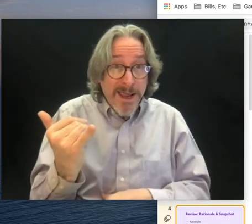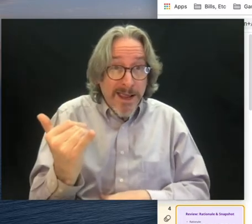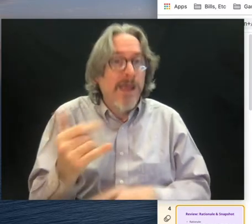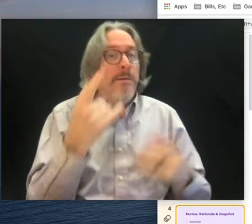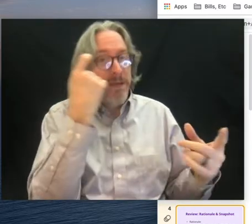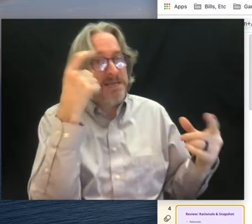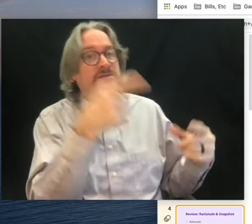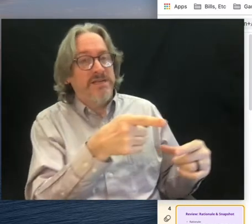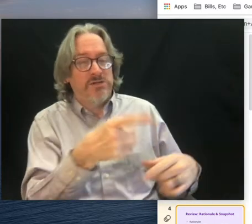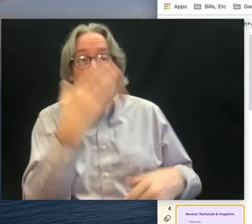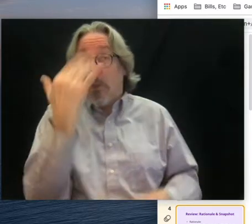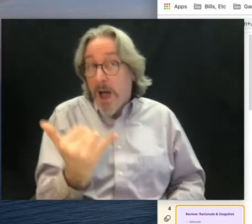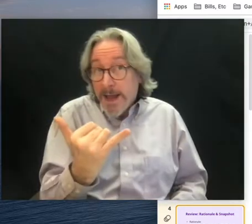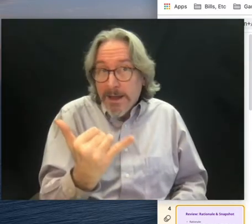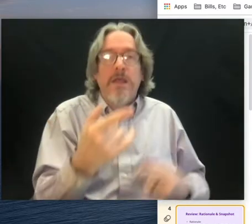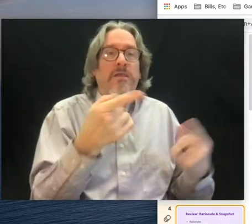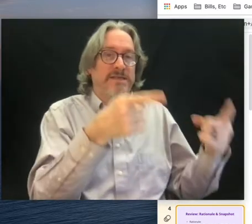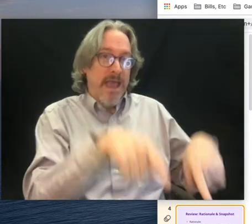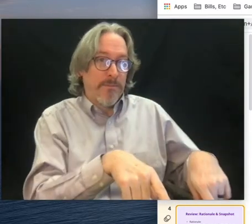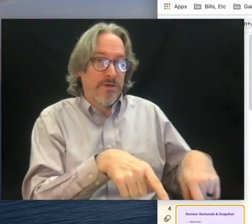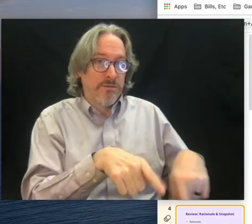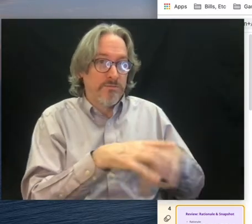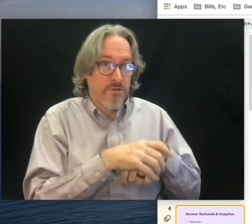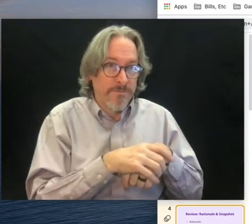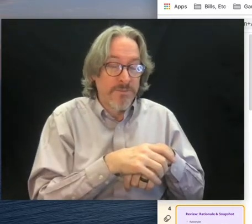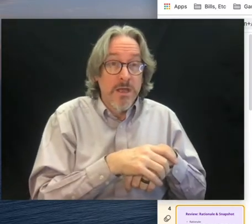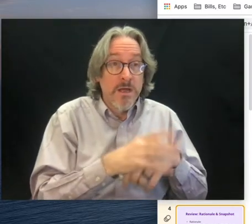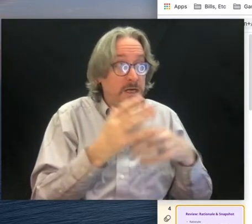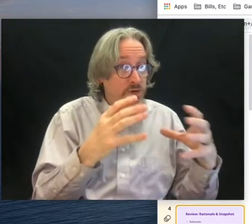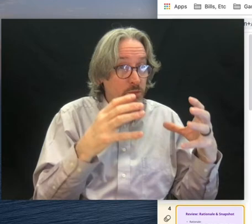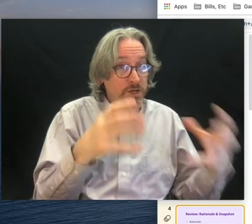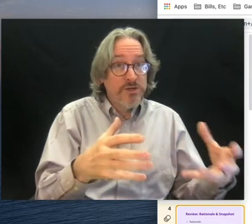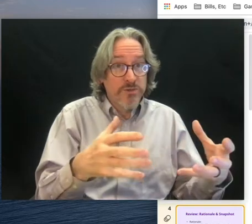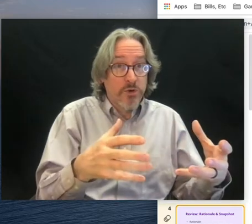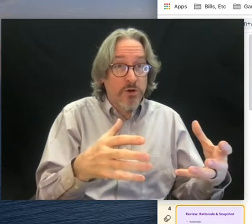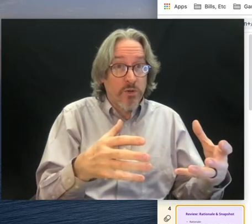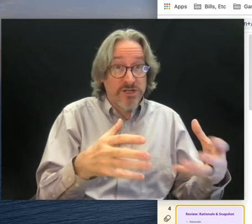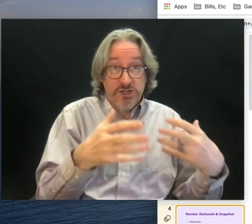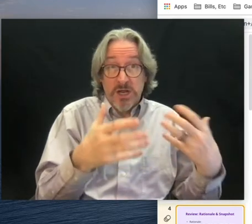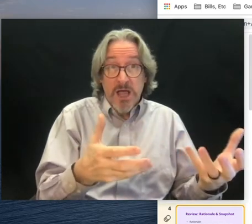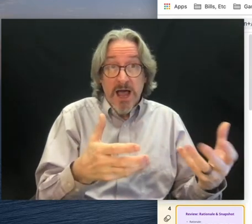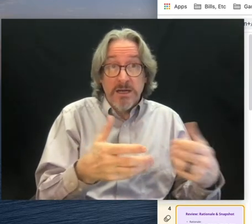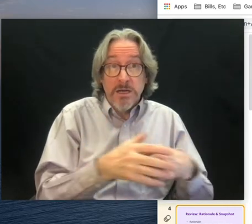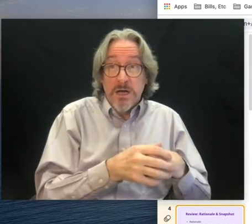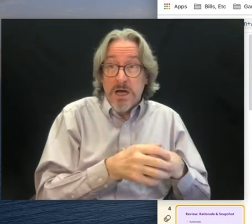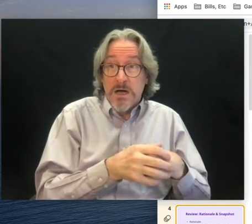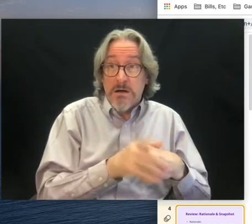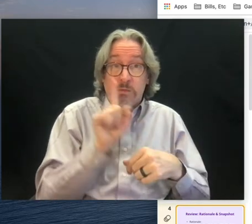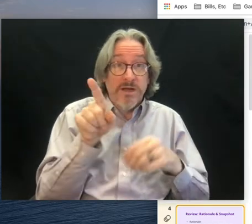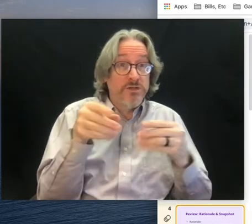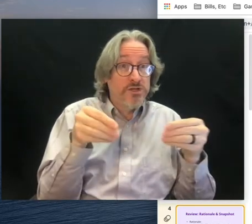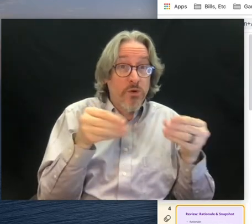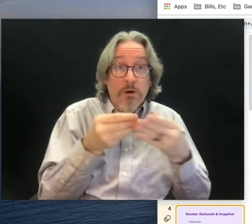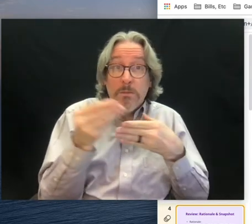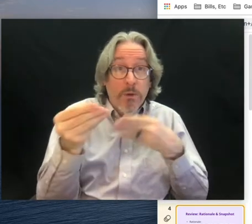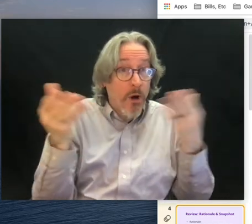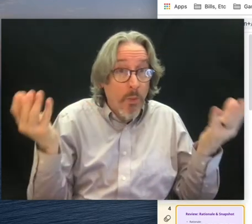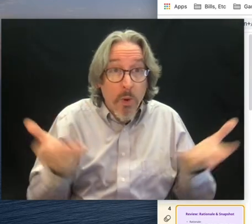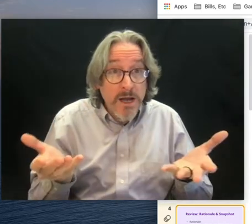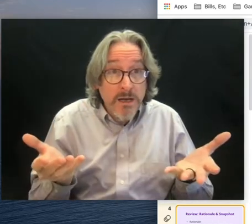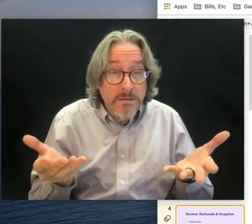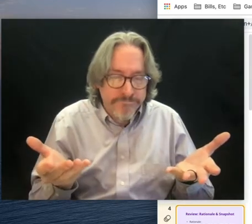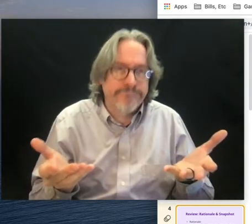why? Because of this, or why this happened, right? So we use a rhetorical question a lot. Went to the store,